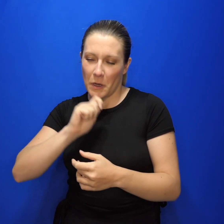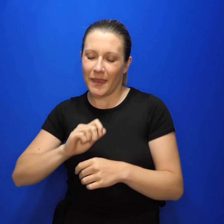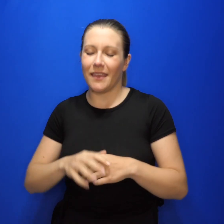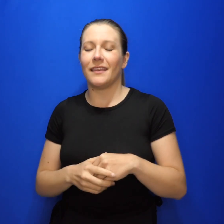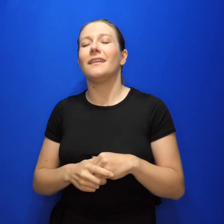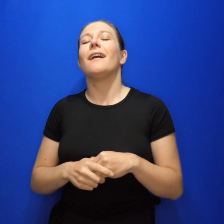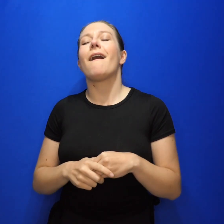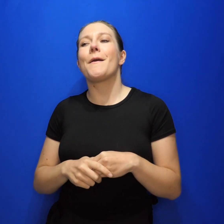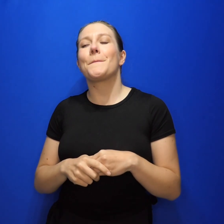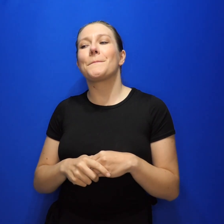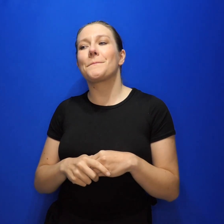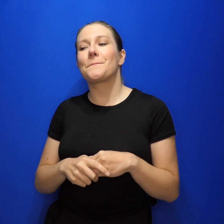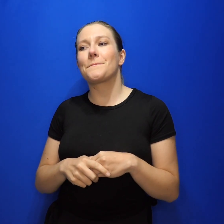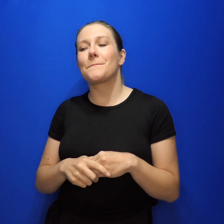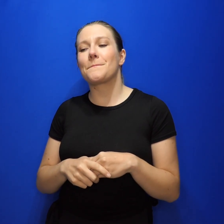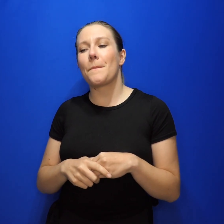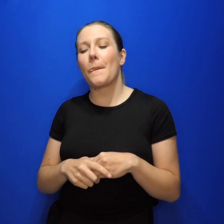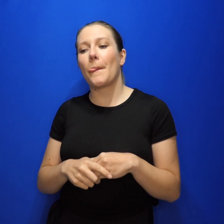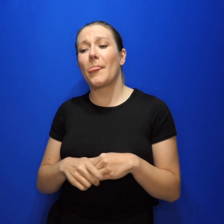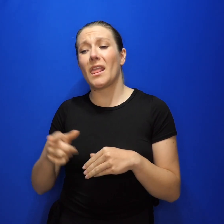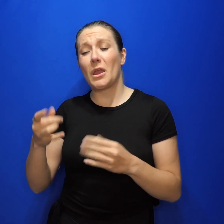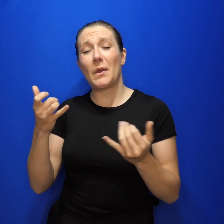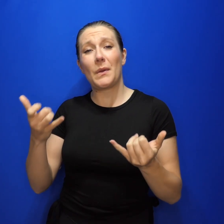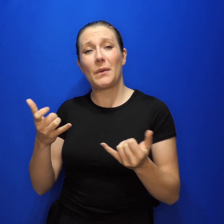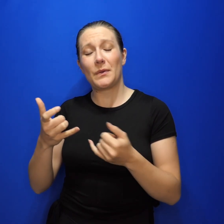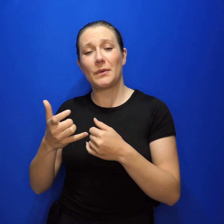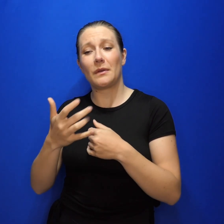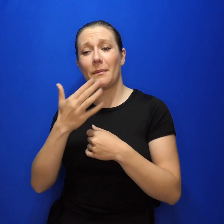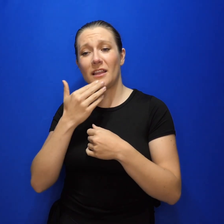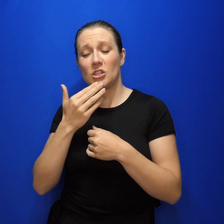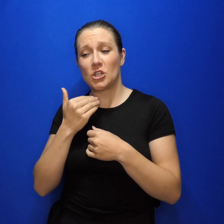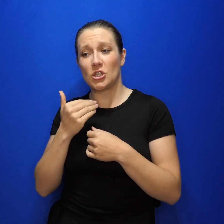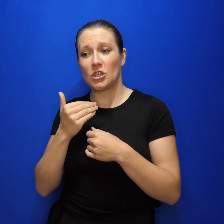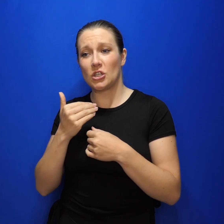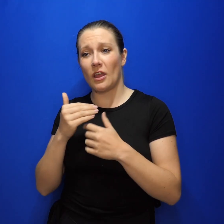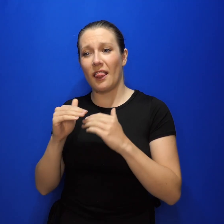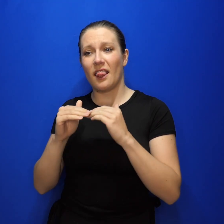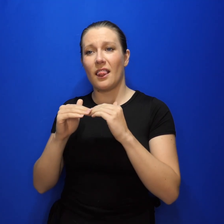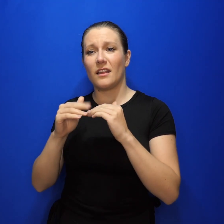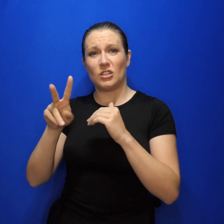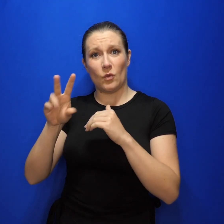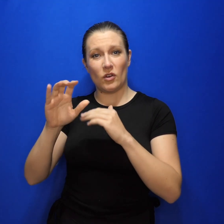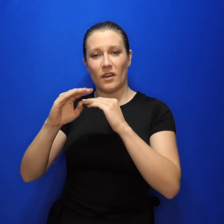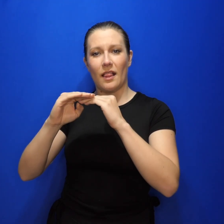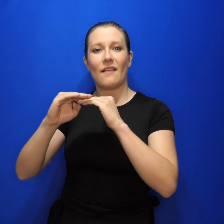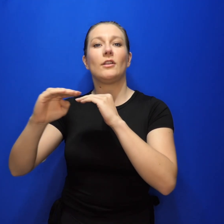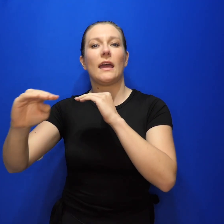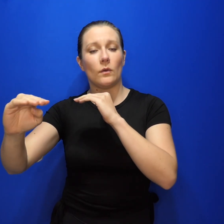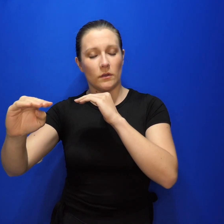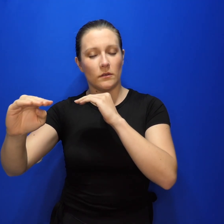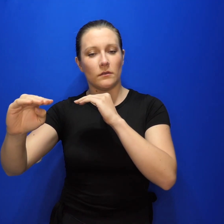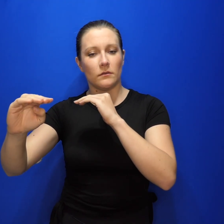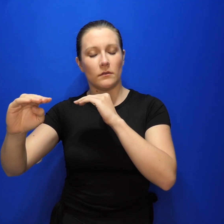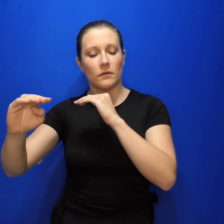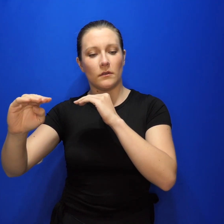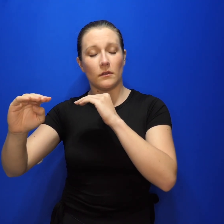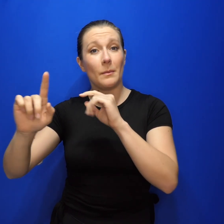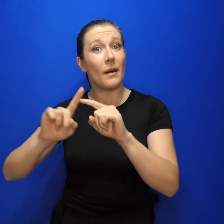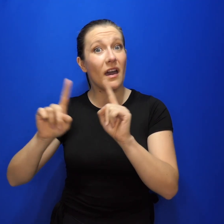booted the ice cream. And her blood sugar leveled out at 200. But still